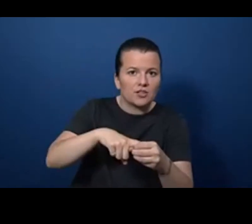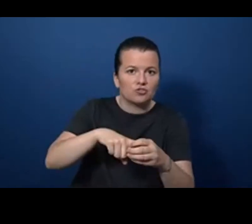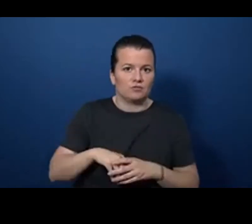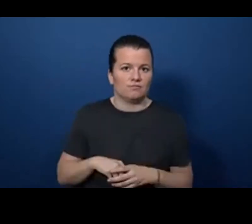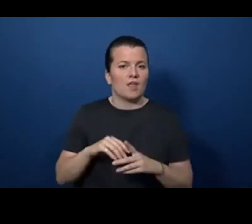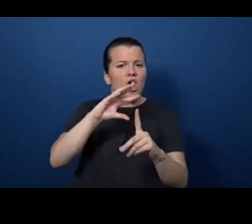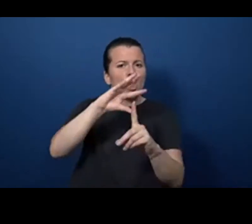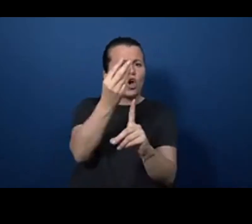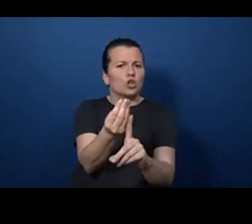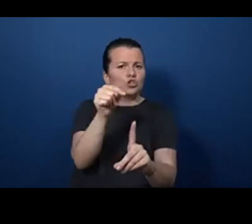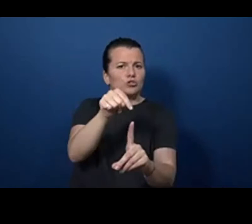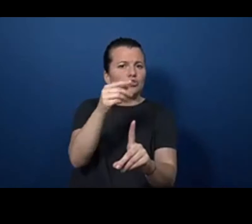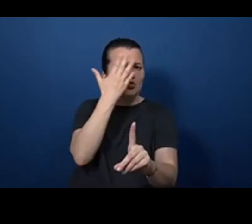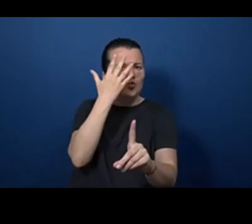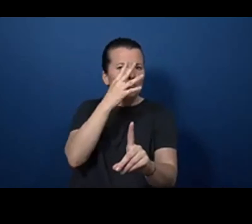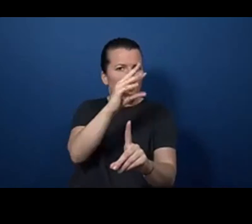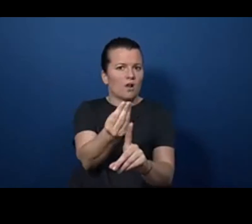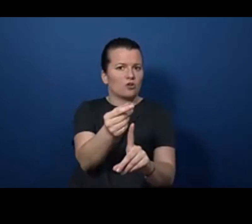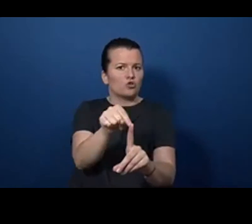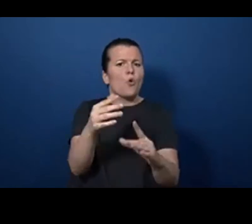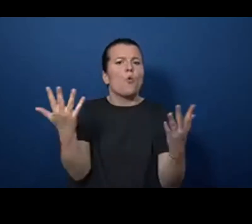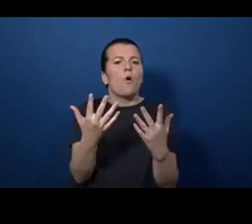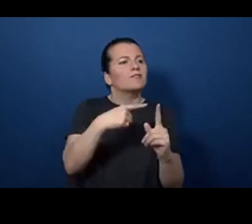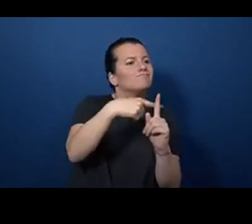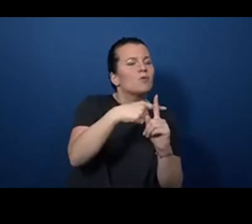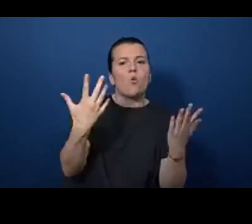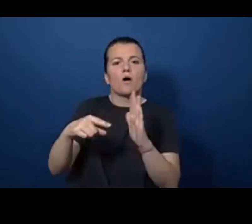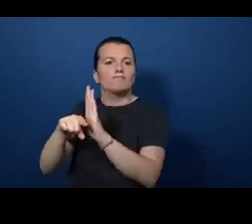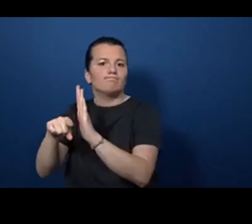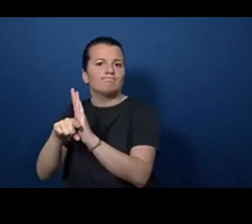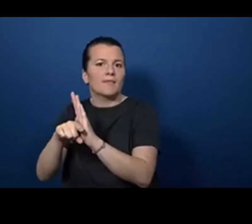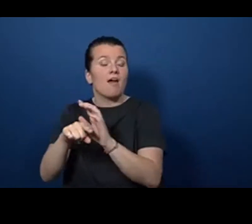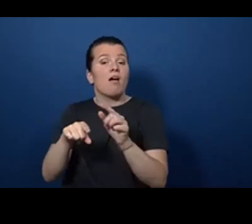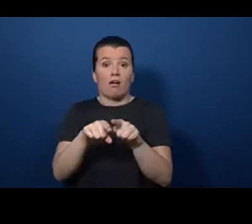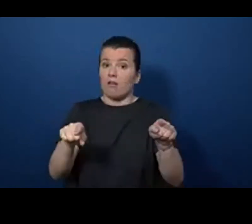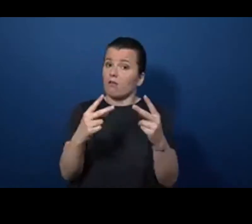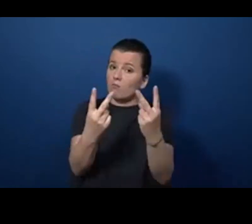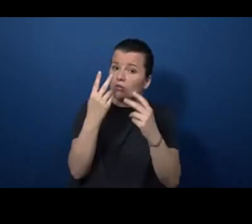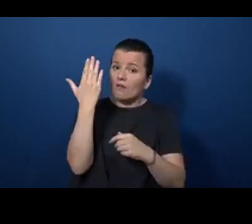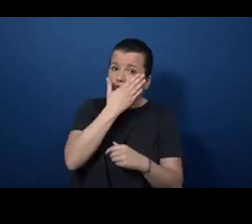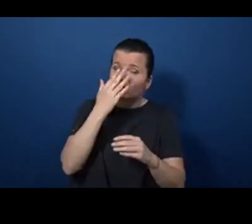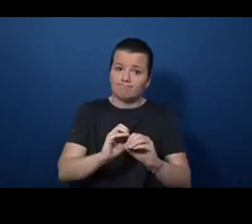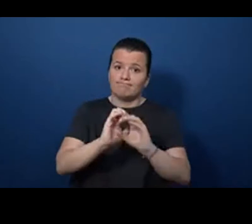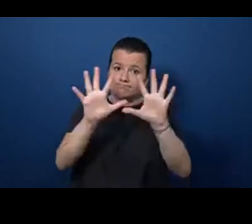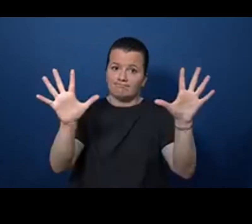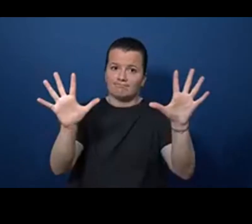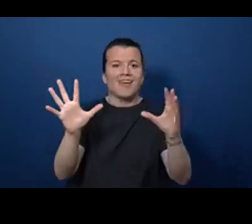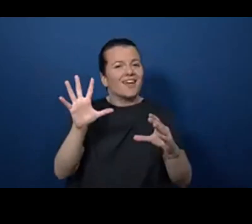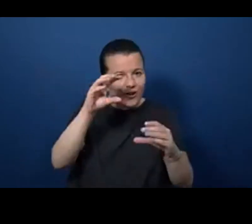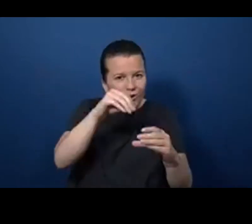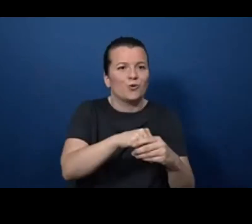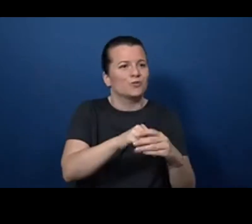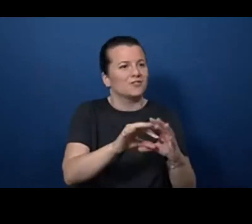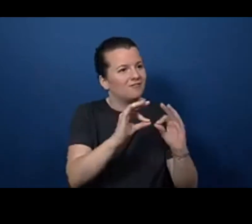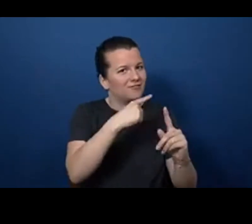school context. And so this creation of culture, participatory and inclusive culture, the